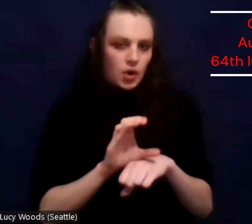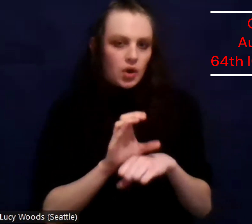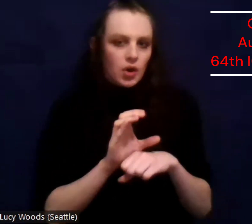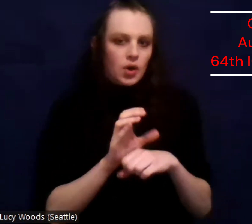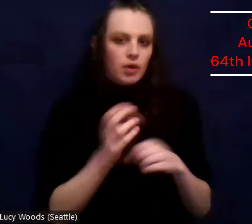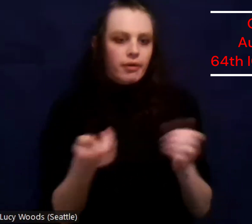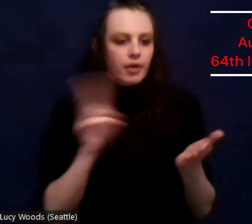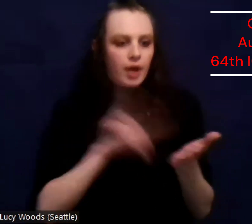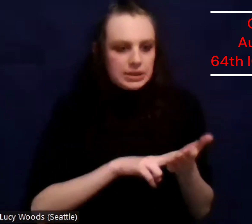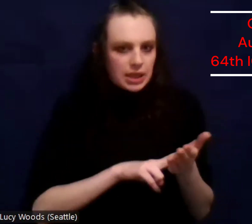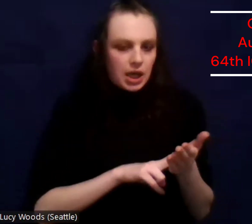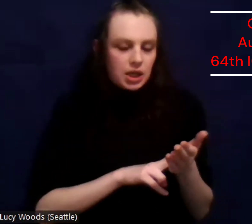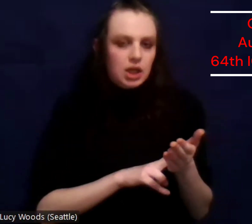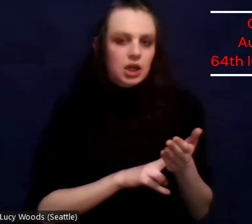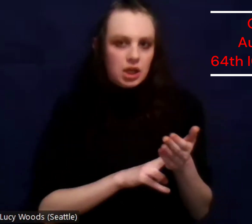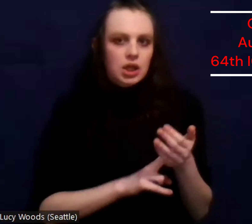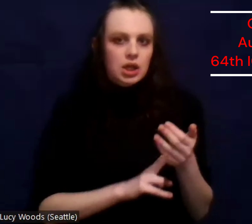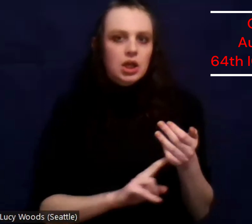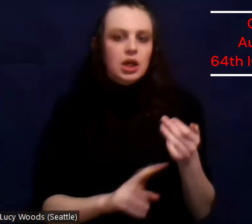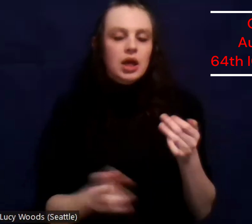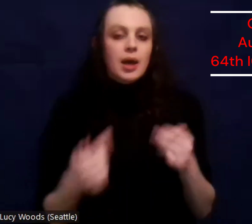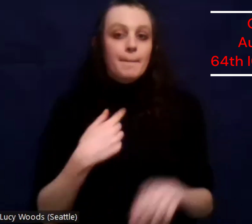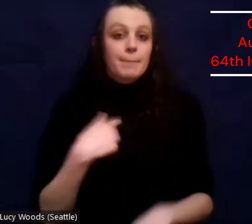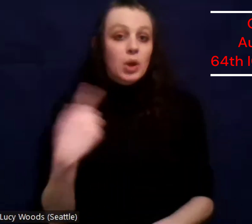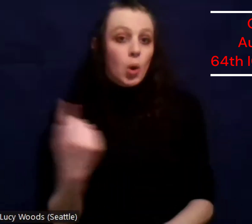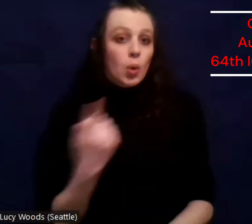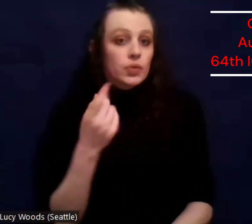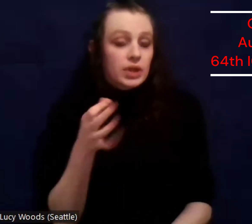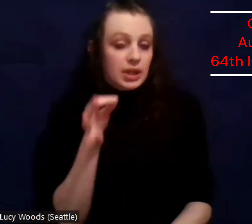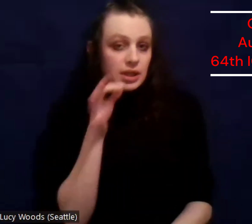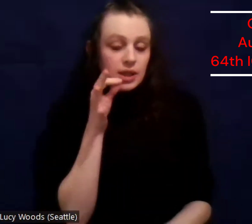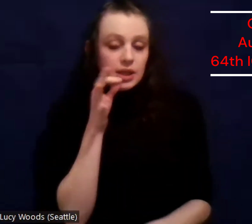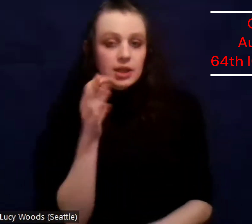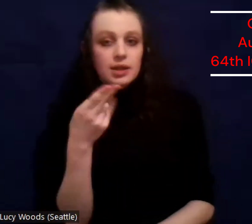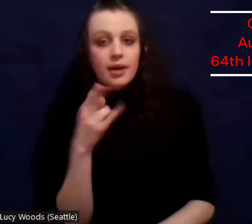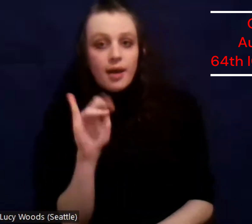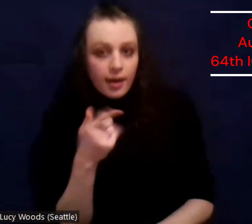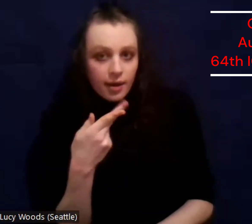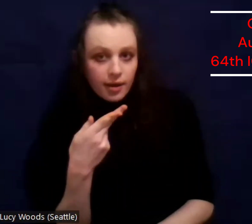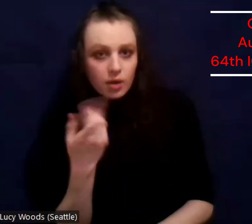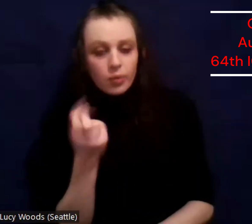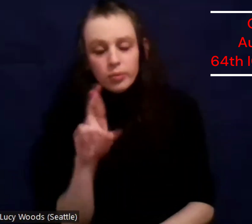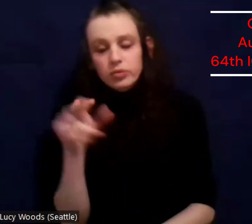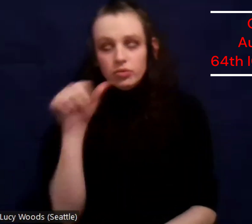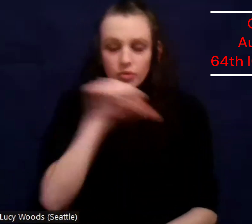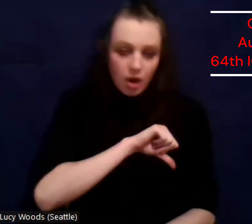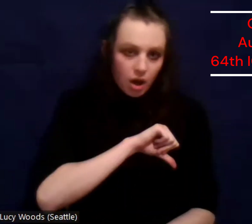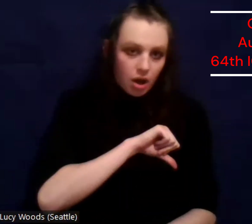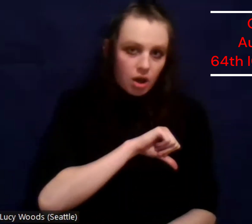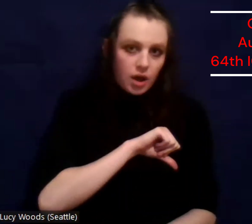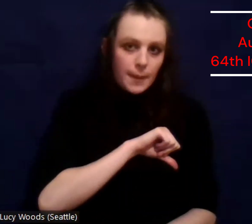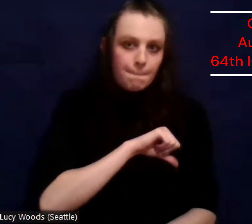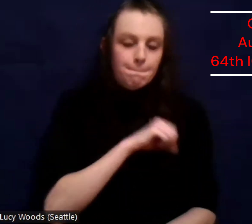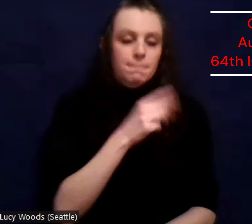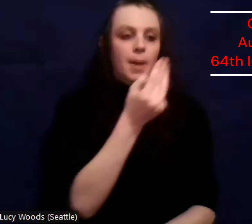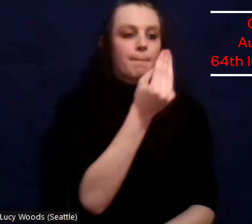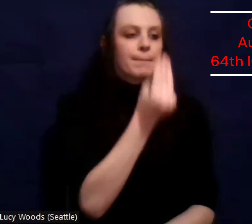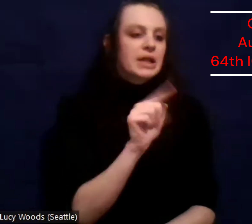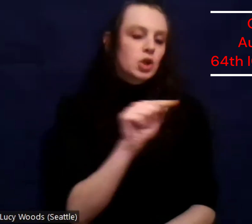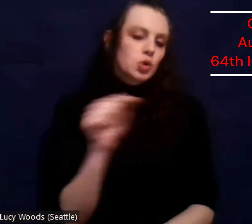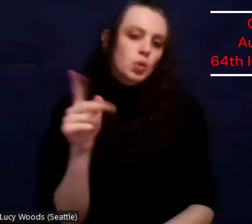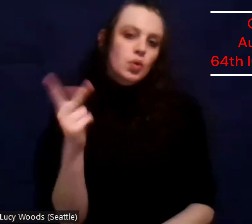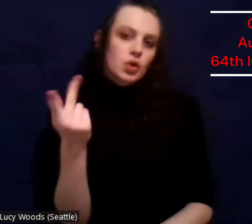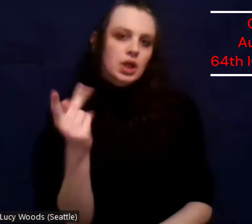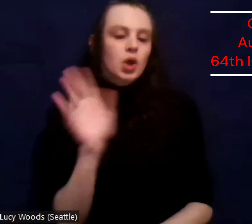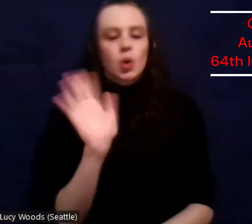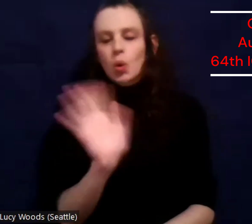this contract that said that I would only get high or drunk Monday through Thursday.